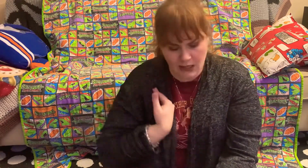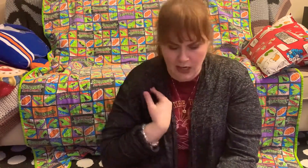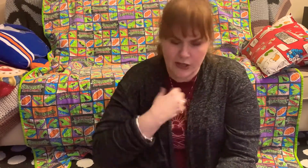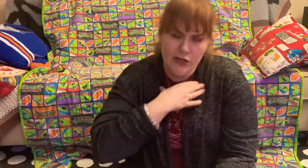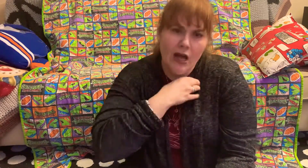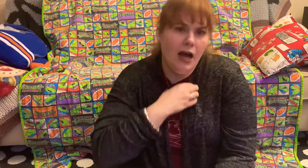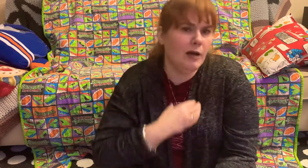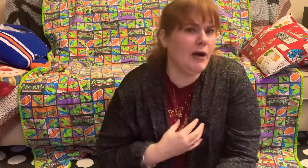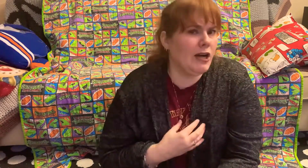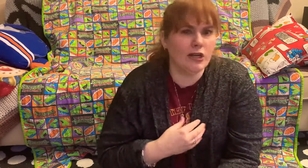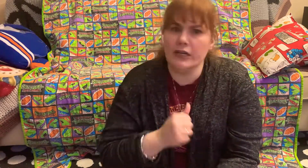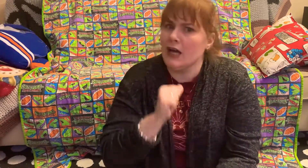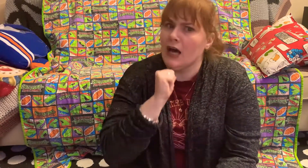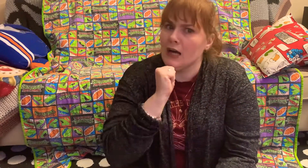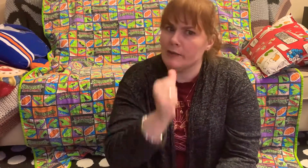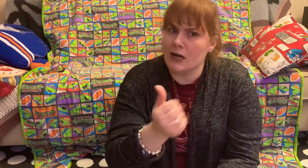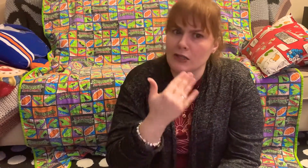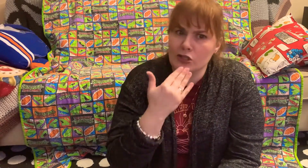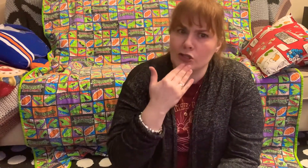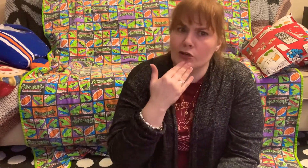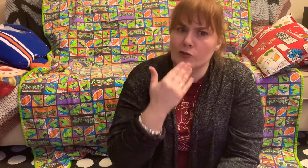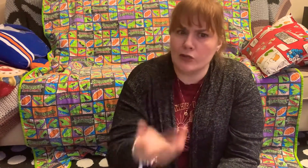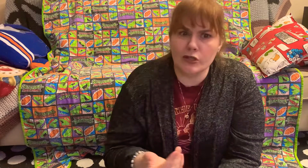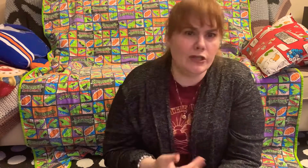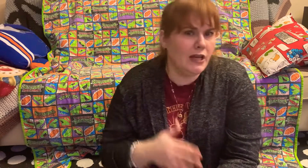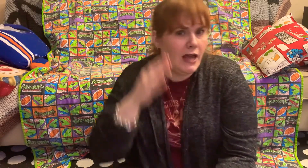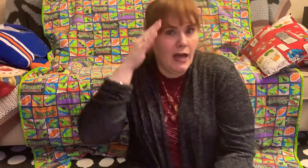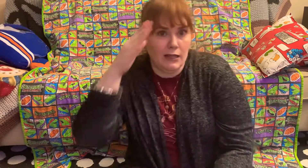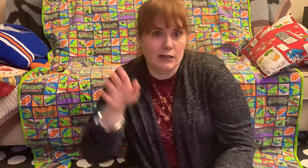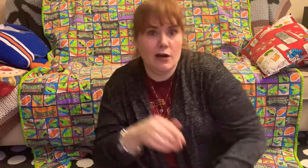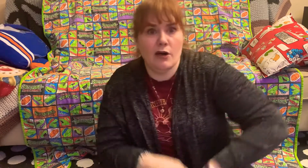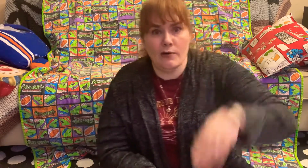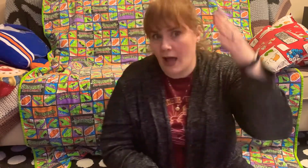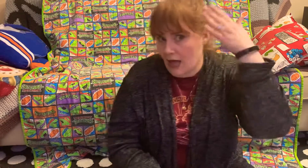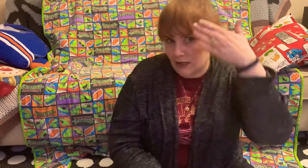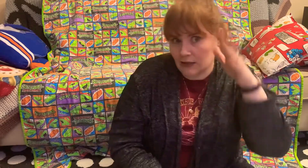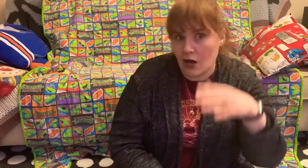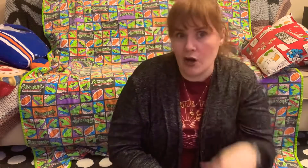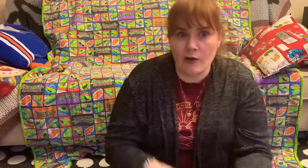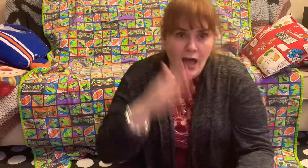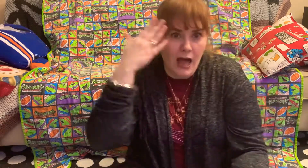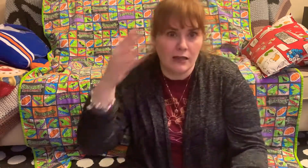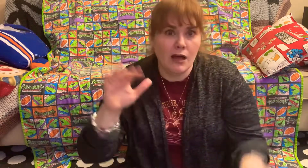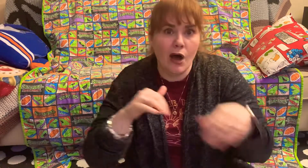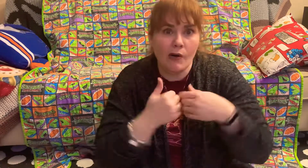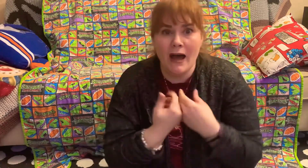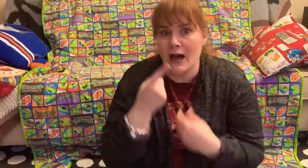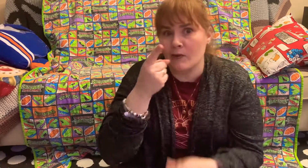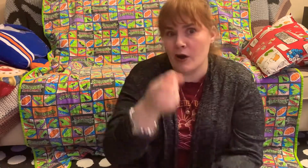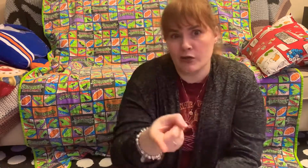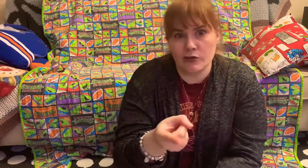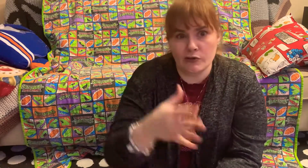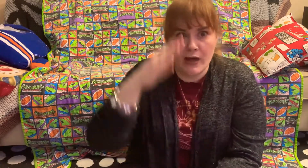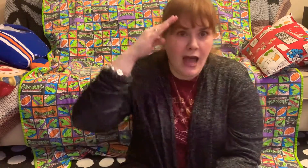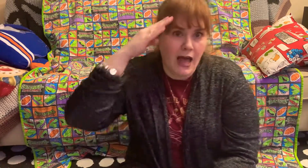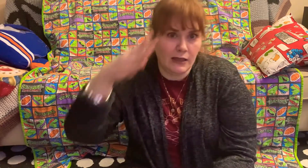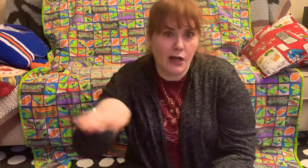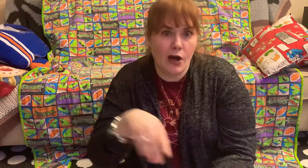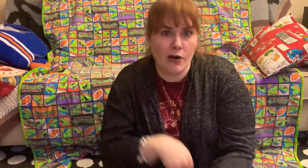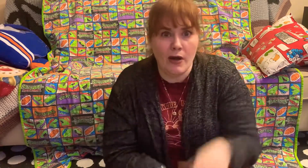tired, I'm hungry, I'm not so good. Hello, hello, hello, how are you? Hello,